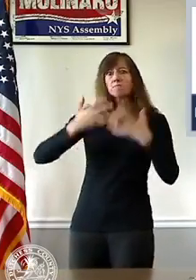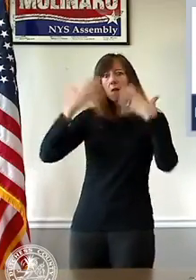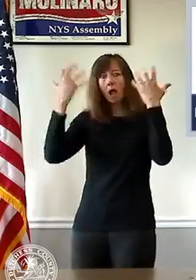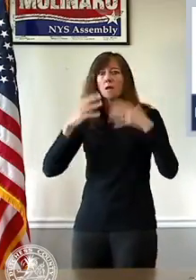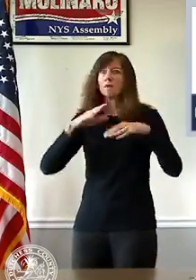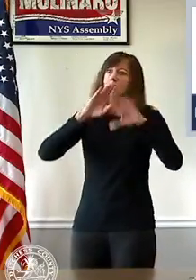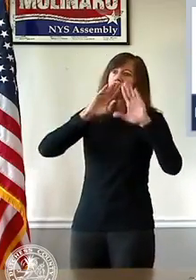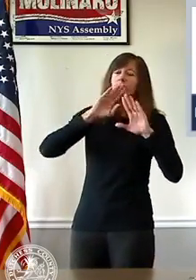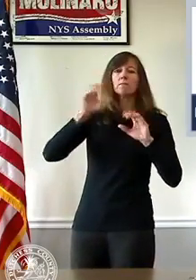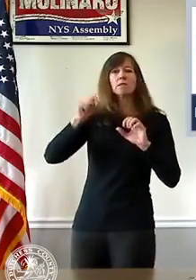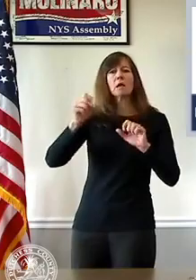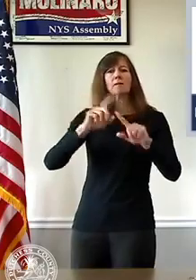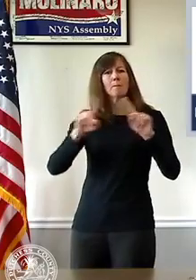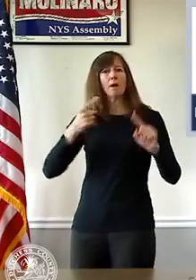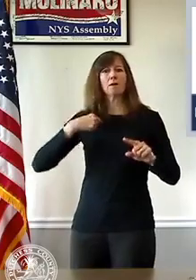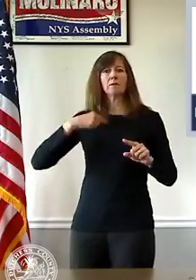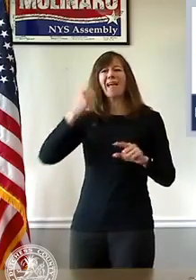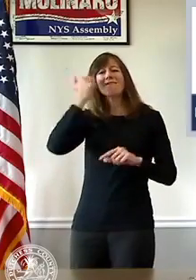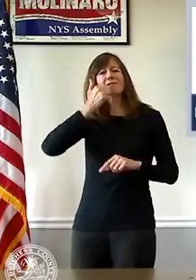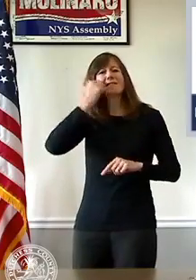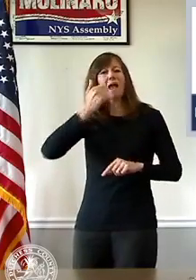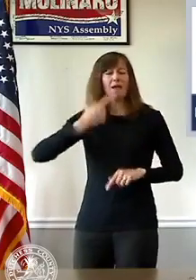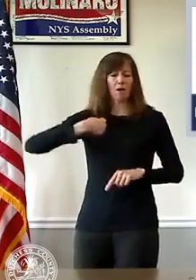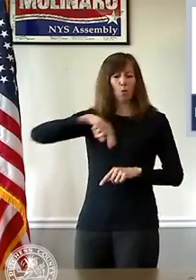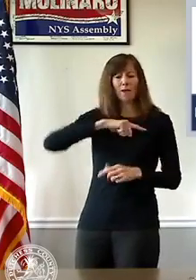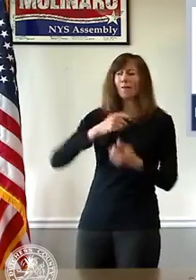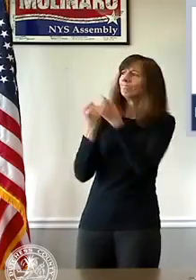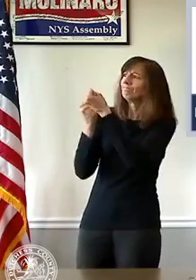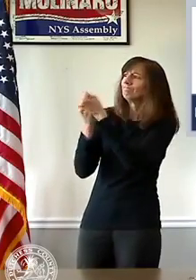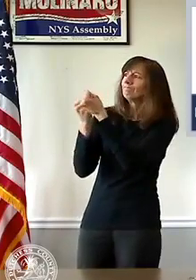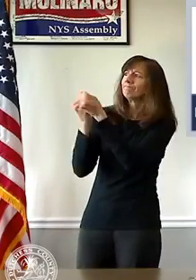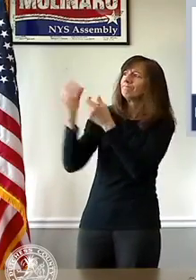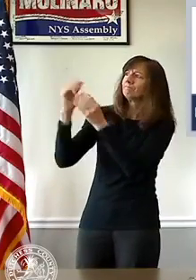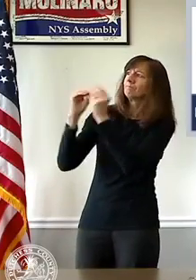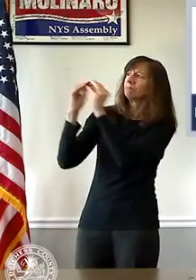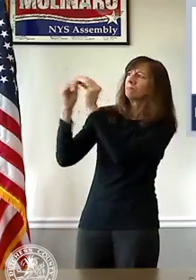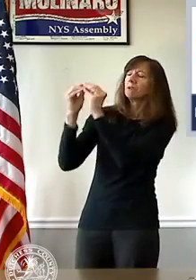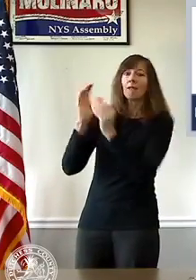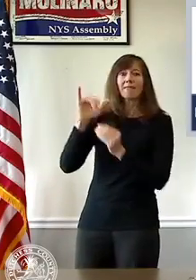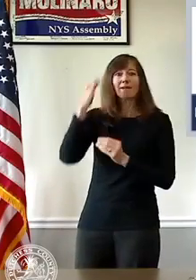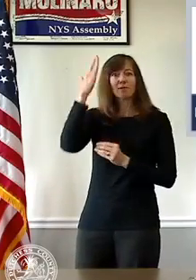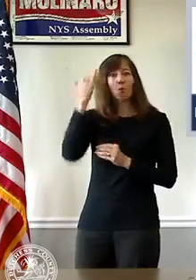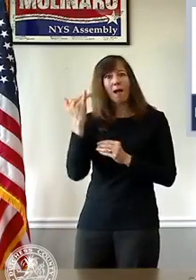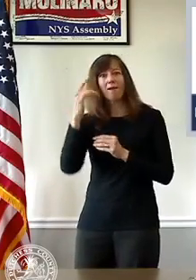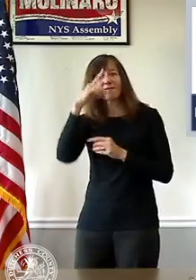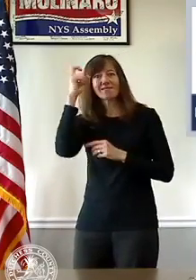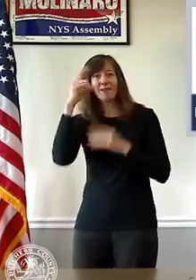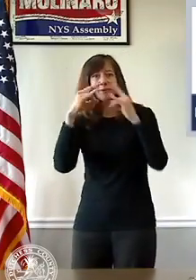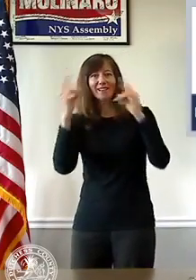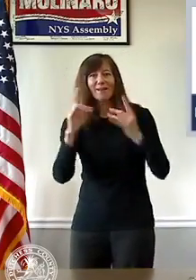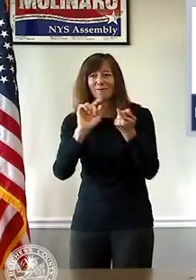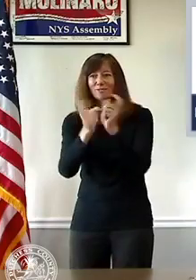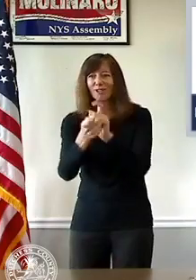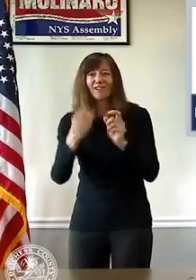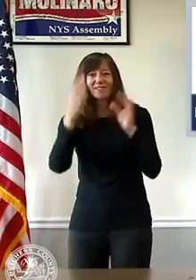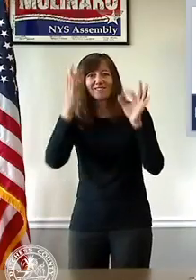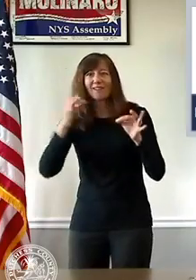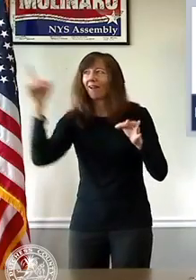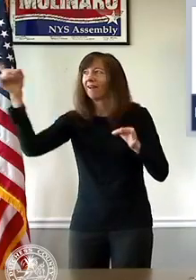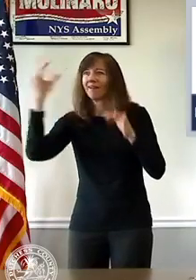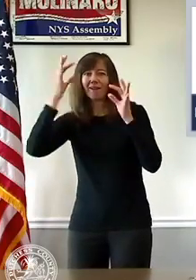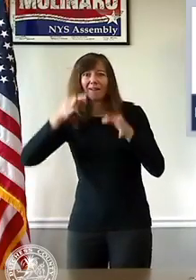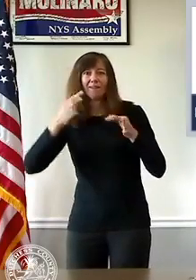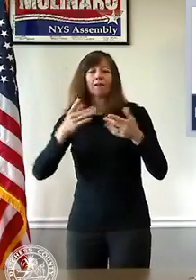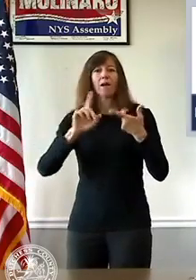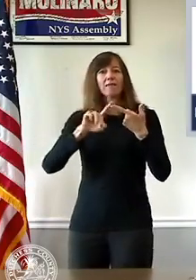we are advocating for you every day. I think that's why we saw the summer camp changes. That's why outdoor dining is now in phase 2. I think that you're going to